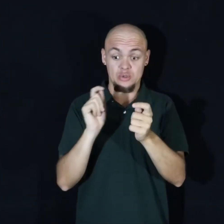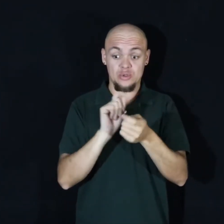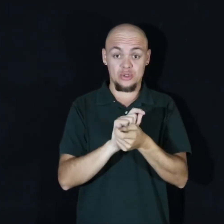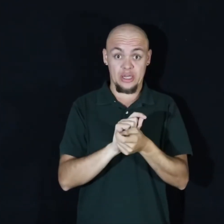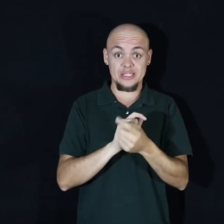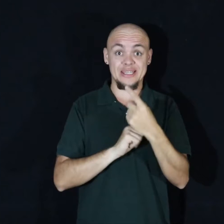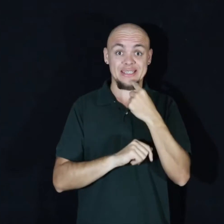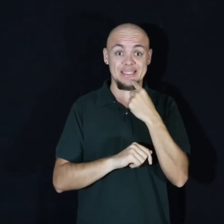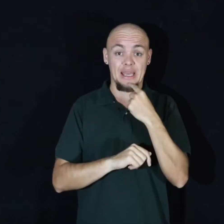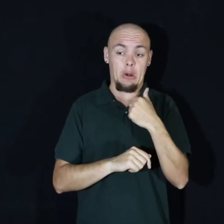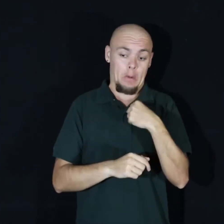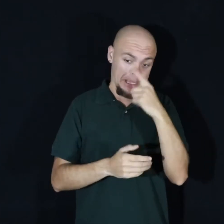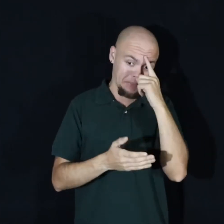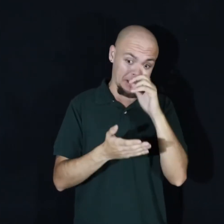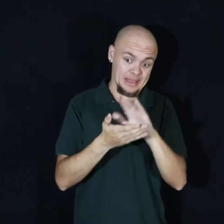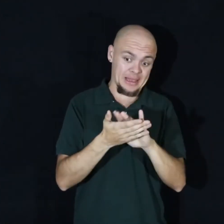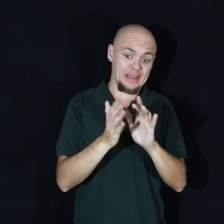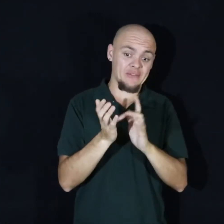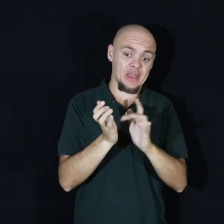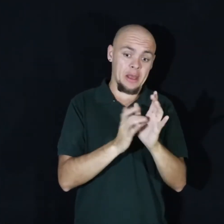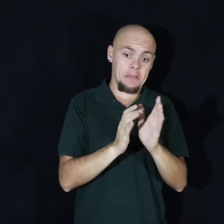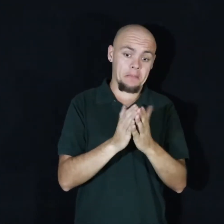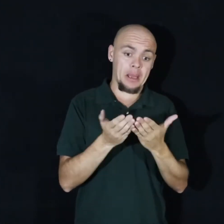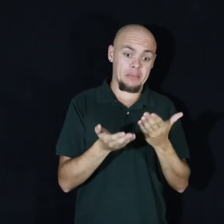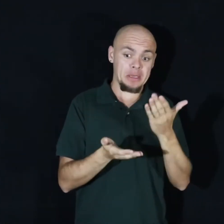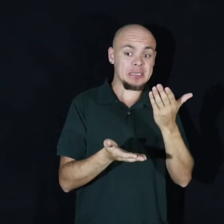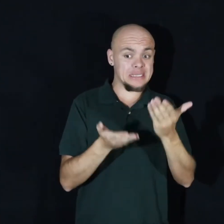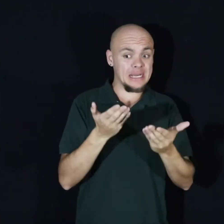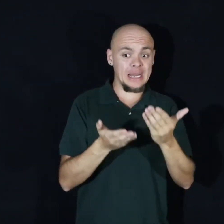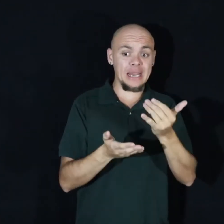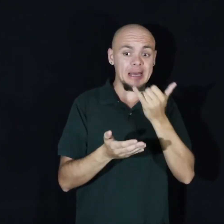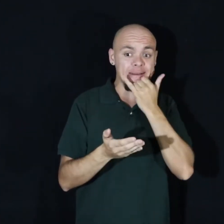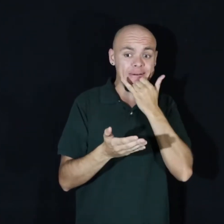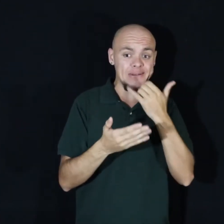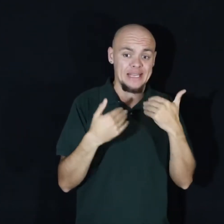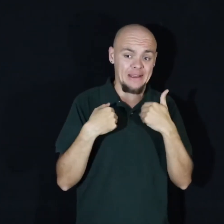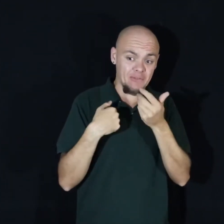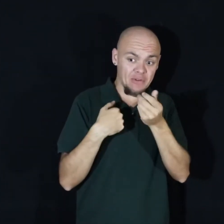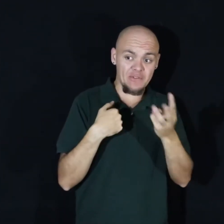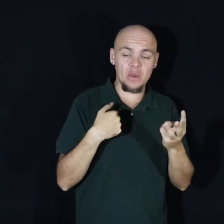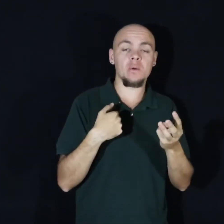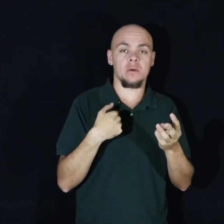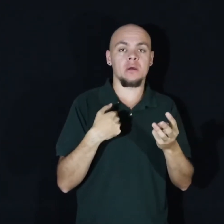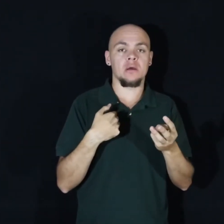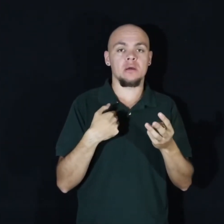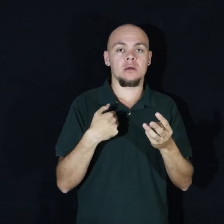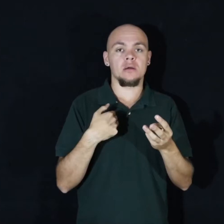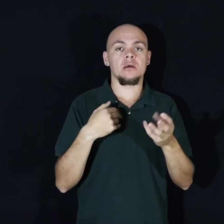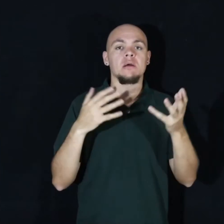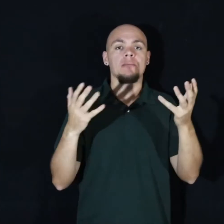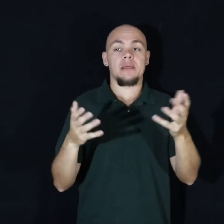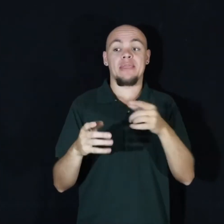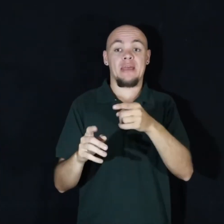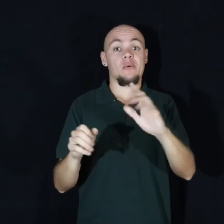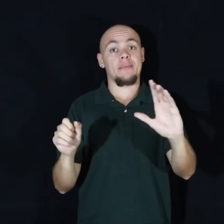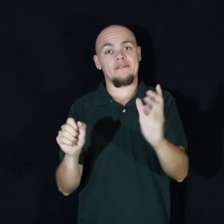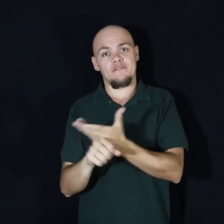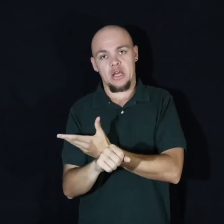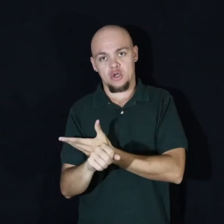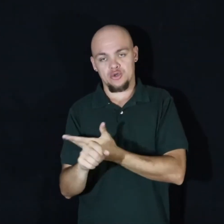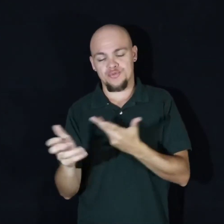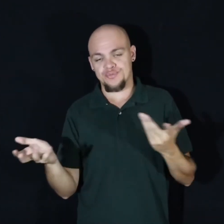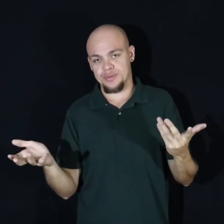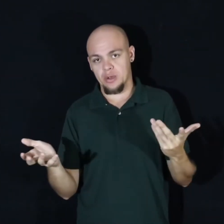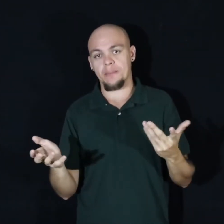didn't. I think they need to bravely come out, take a stand, say, this is where I'm at, this is why, and then follow through